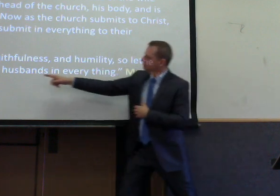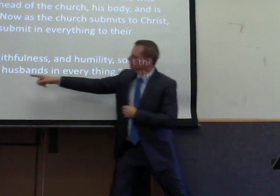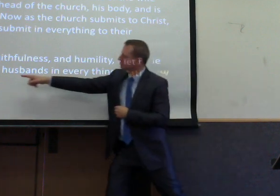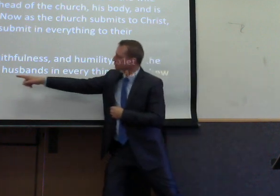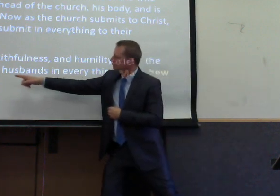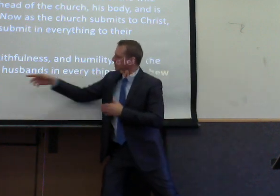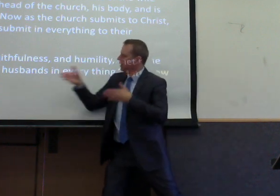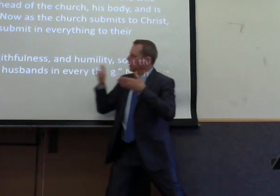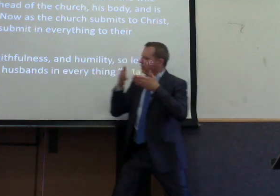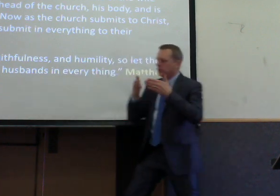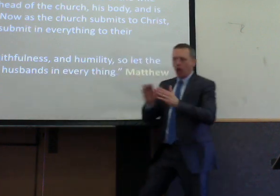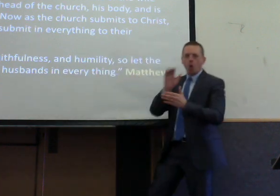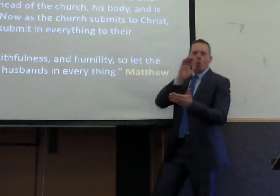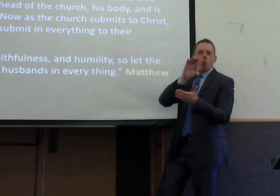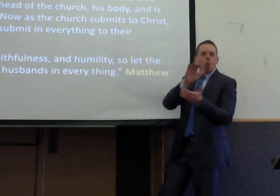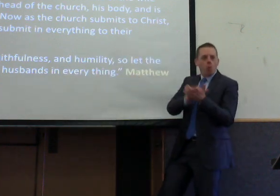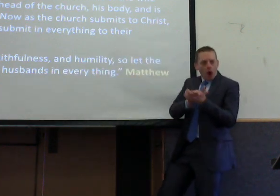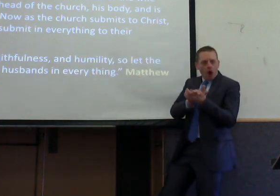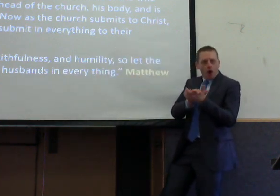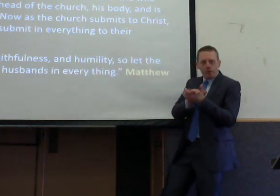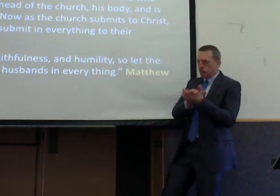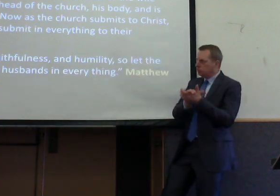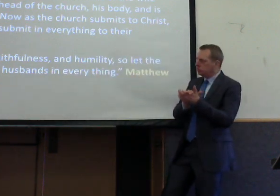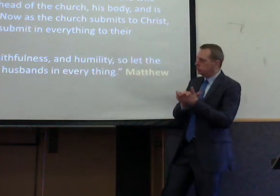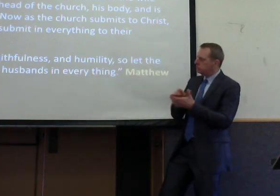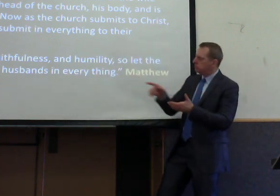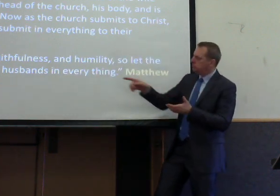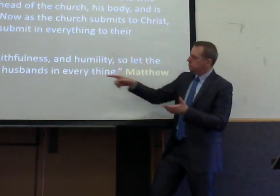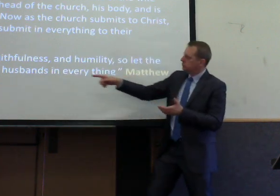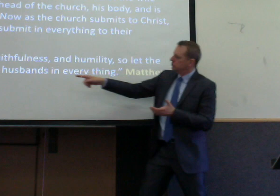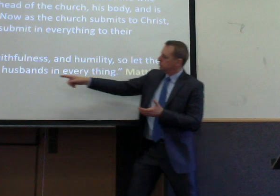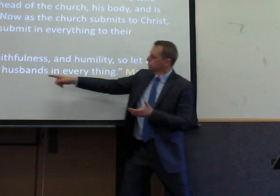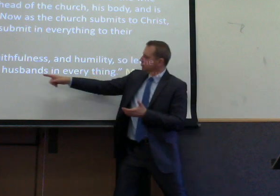Shows that wives can be their own husbands.